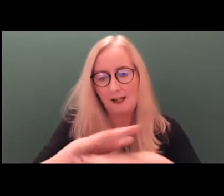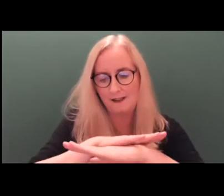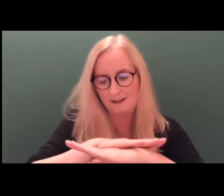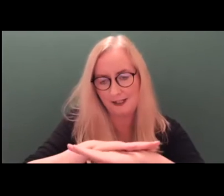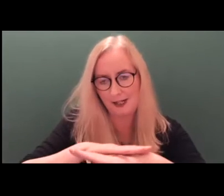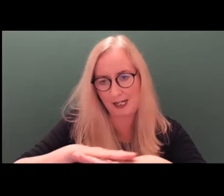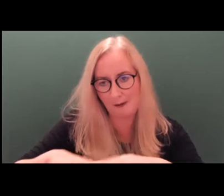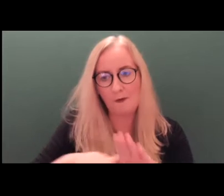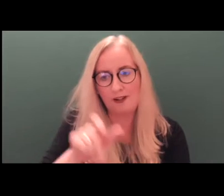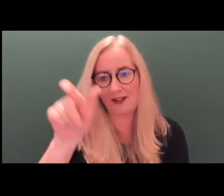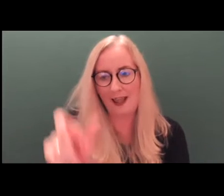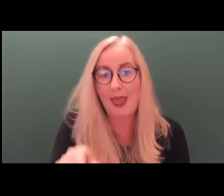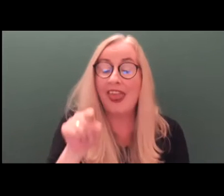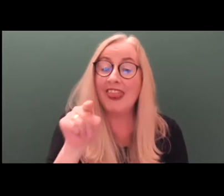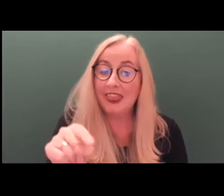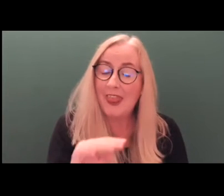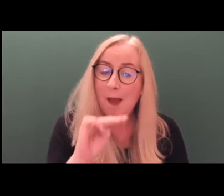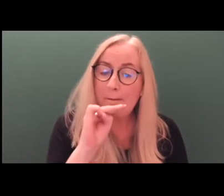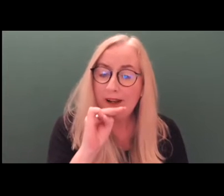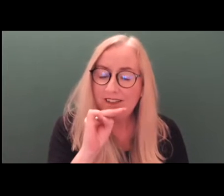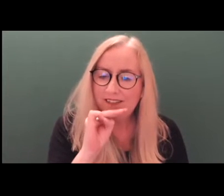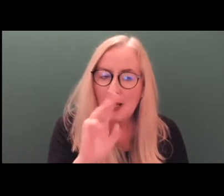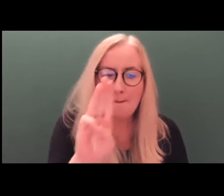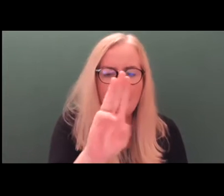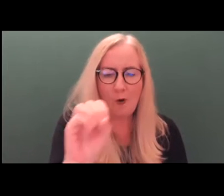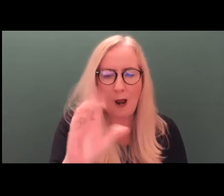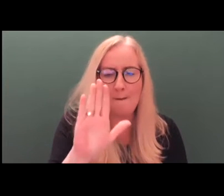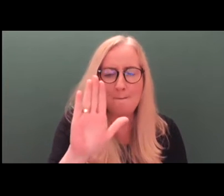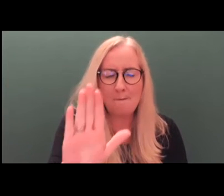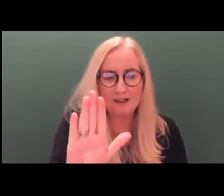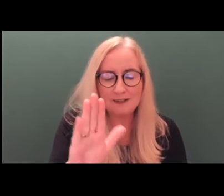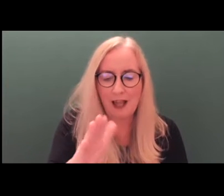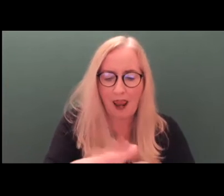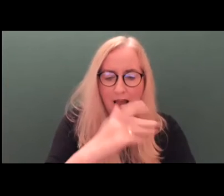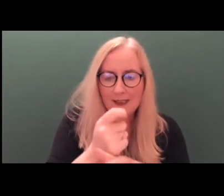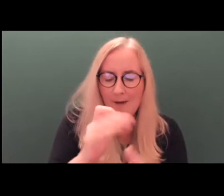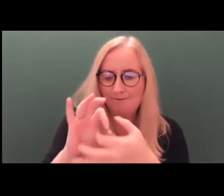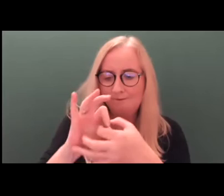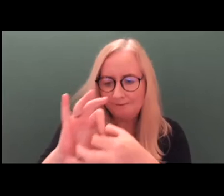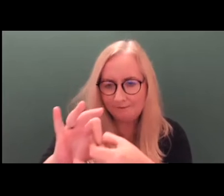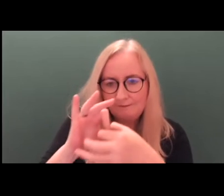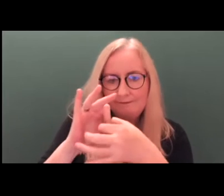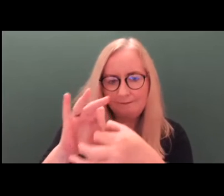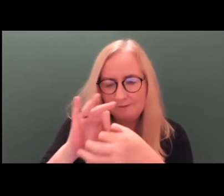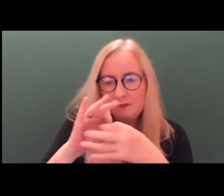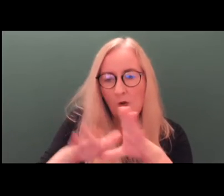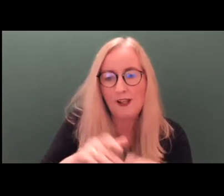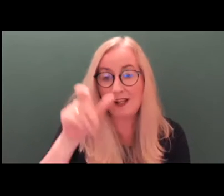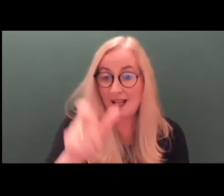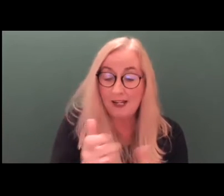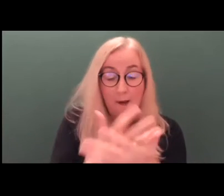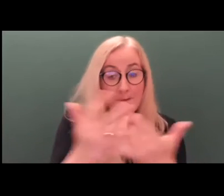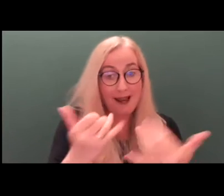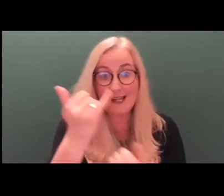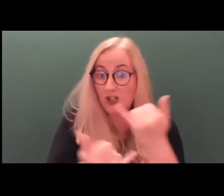And this also means that the Pio has to develop a long time engagement for his clients, usually for several years.